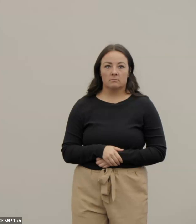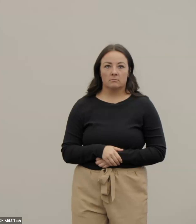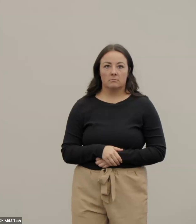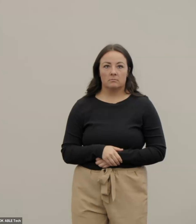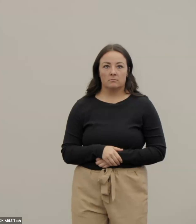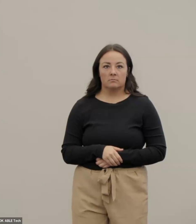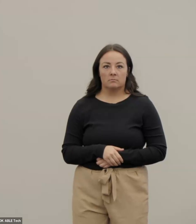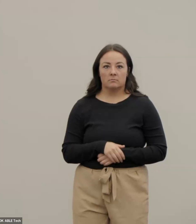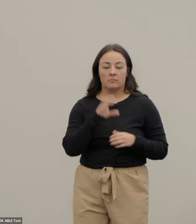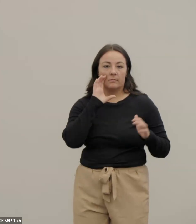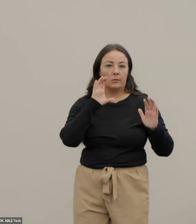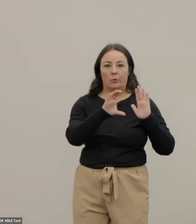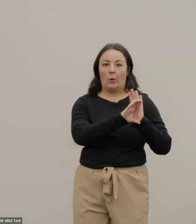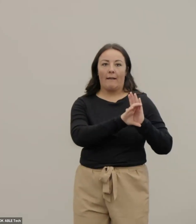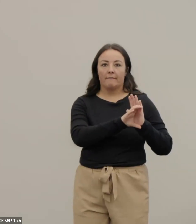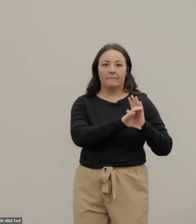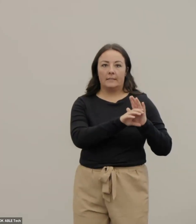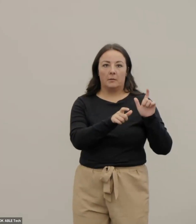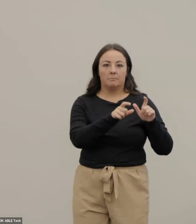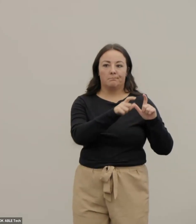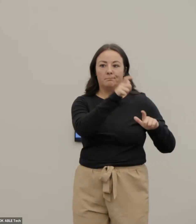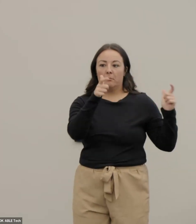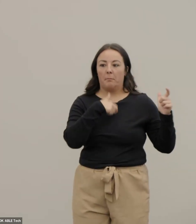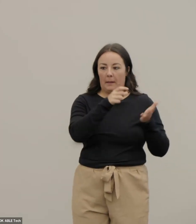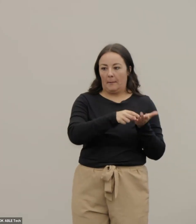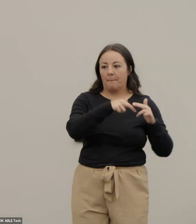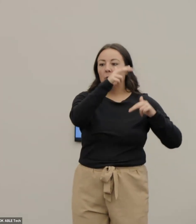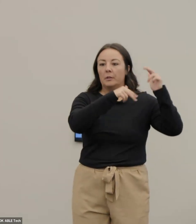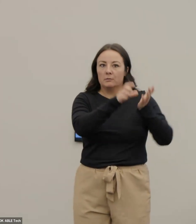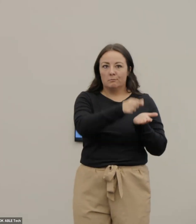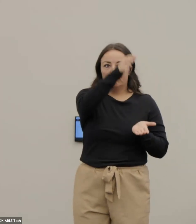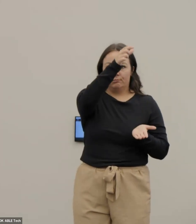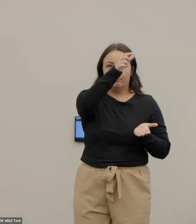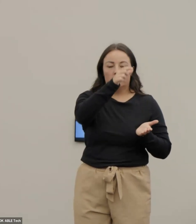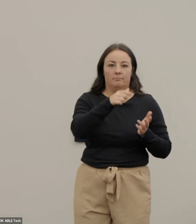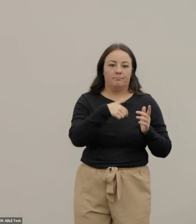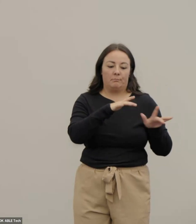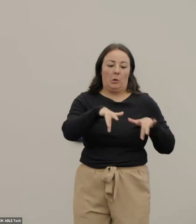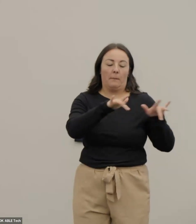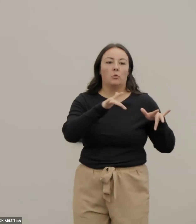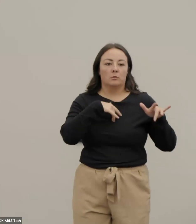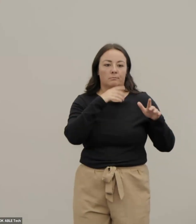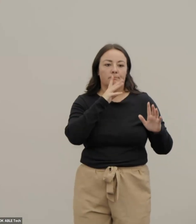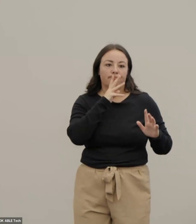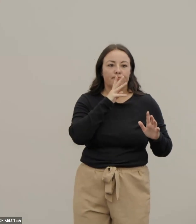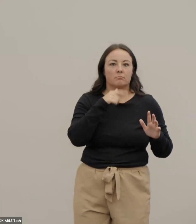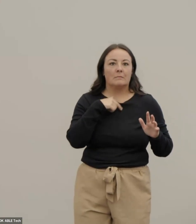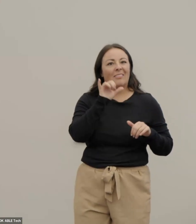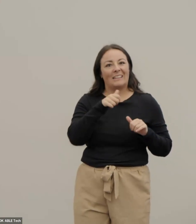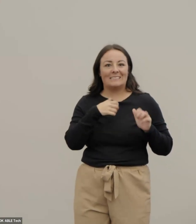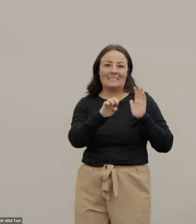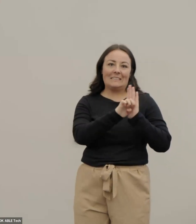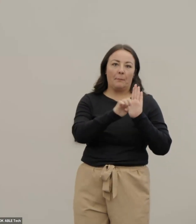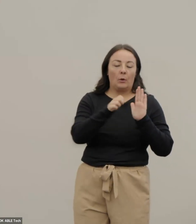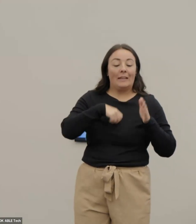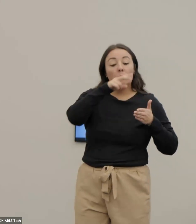Graphic page 8, a city street with a large building and a clock tower description automatically generated. so there you're seeing an example of it.